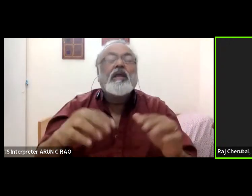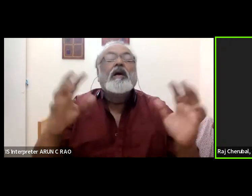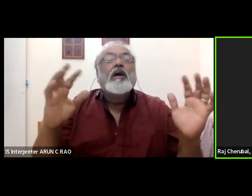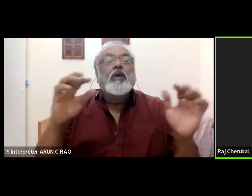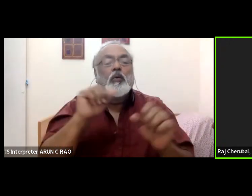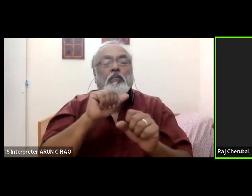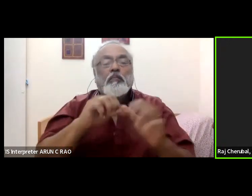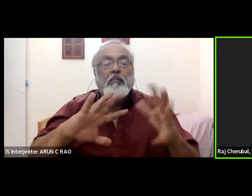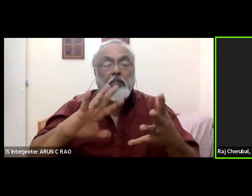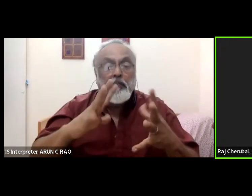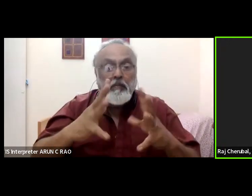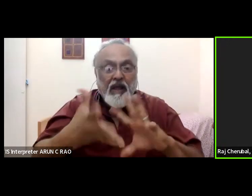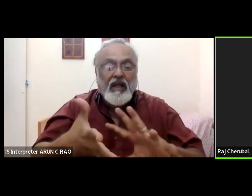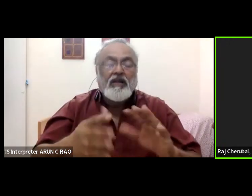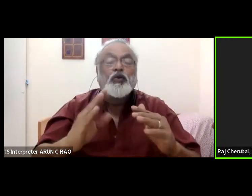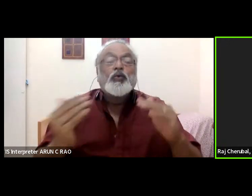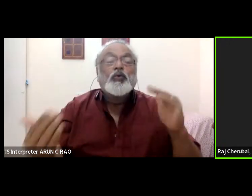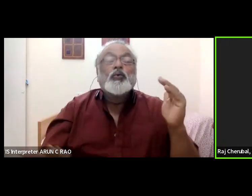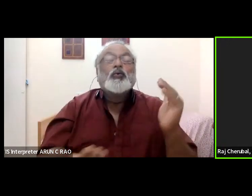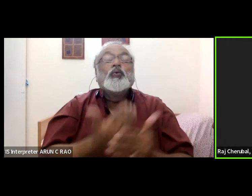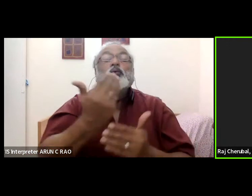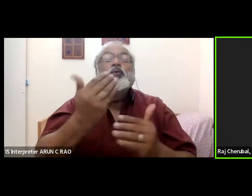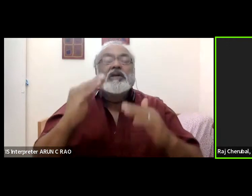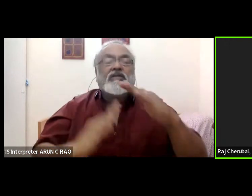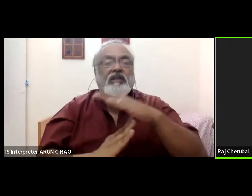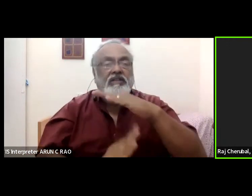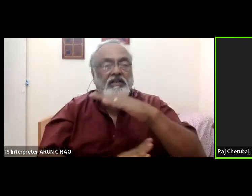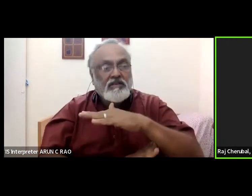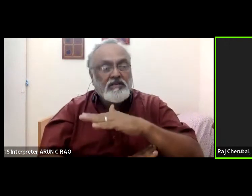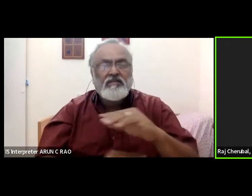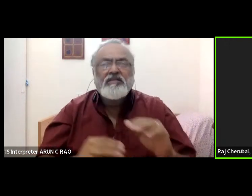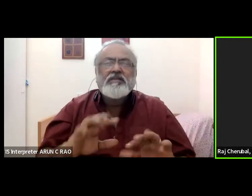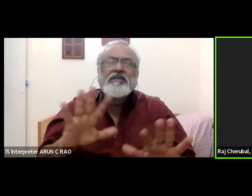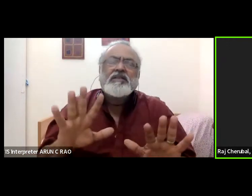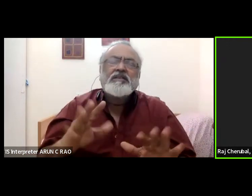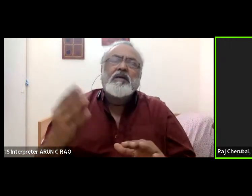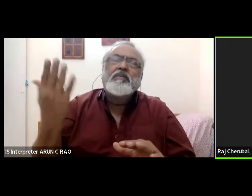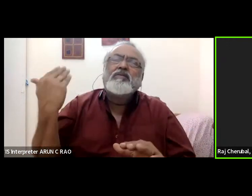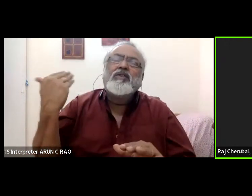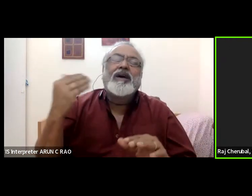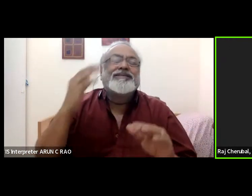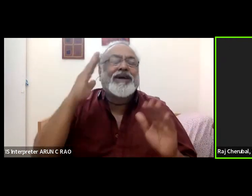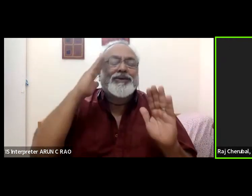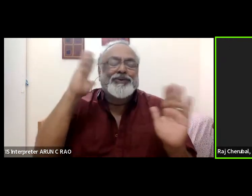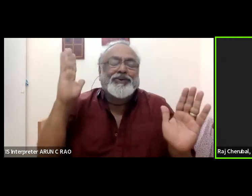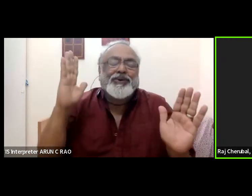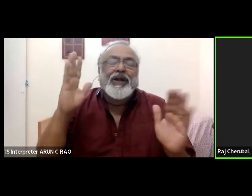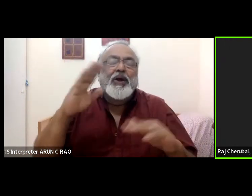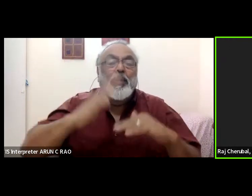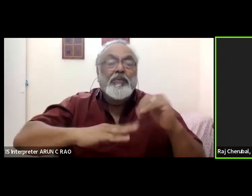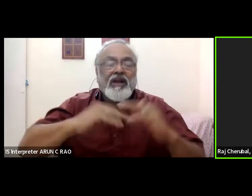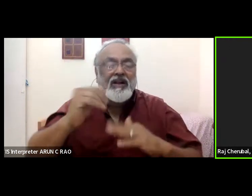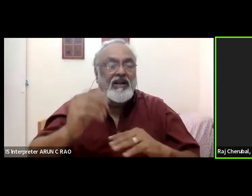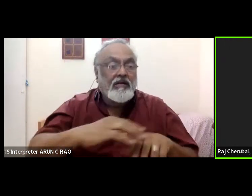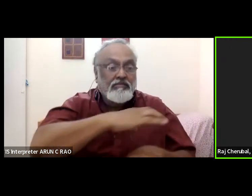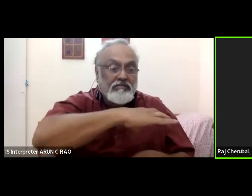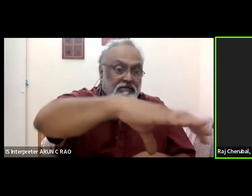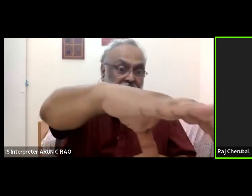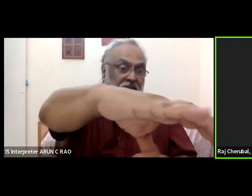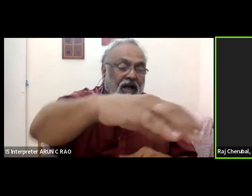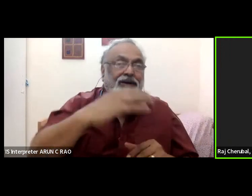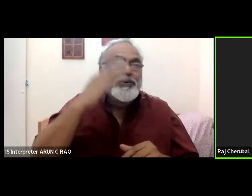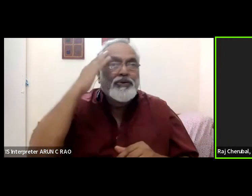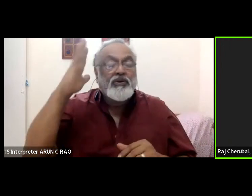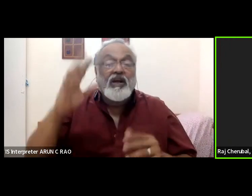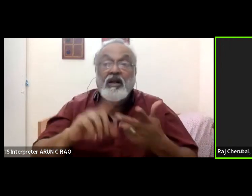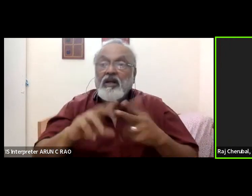inclusive. So a simple, quick example will be, earlier I used to say, look, I'm not a civil engineer. I don't know how to build a footpath, but I know that if I'm in a wheelchair or if